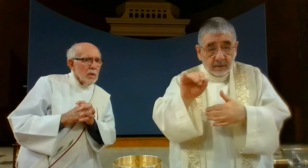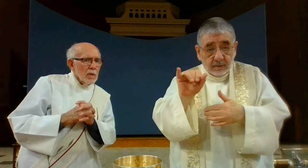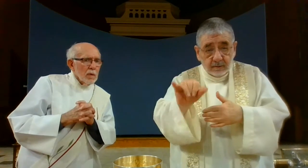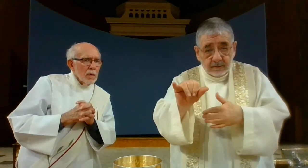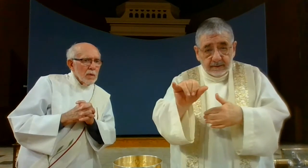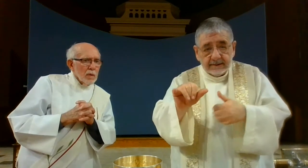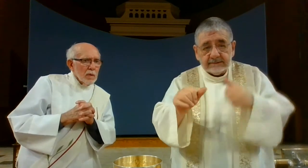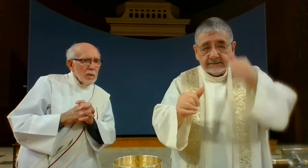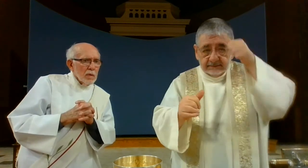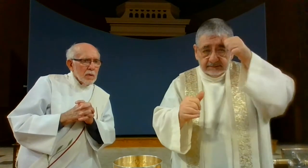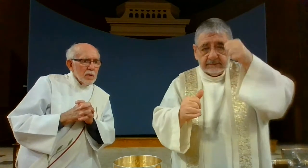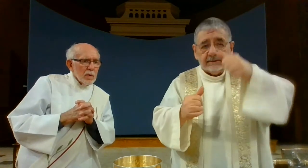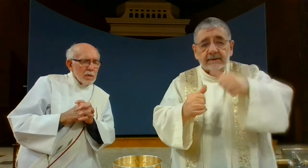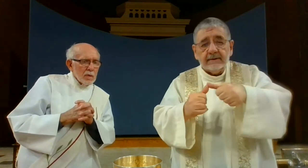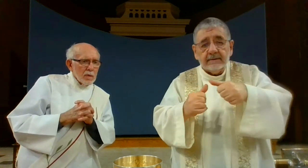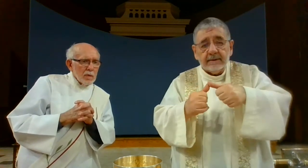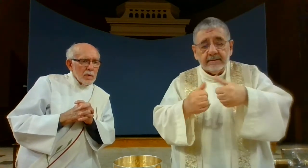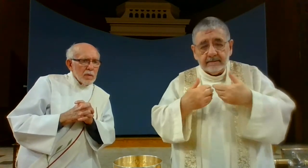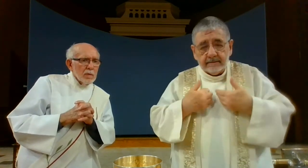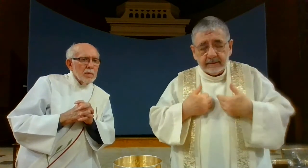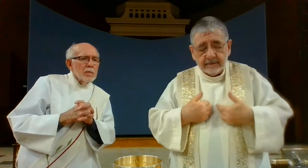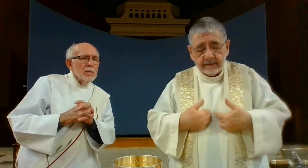Do this in memory of me.